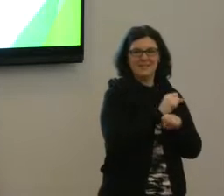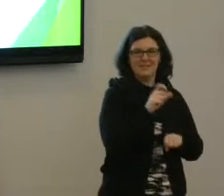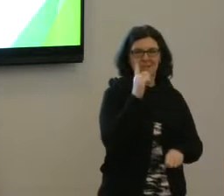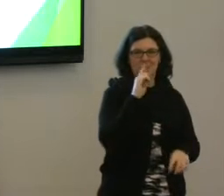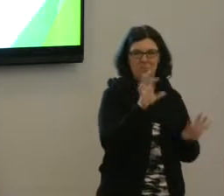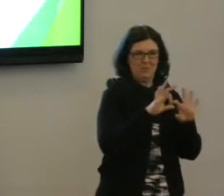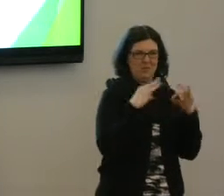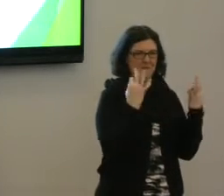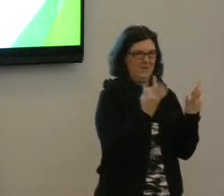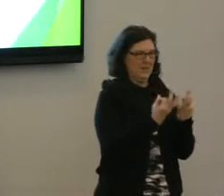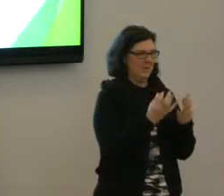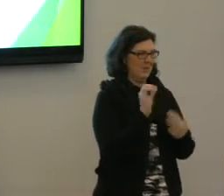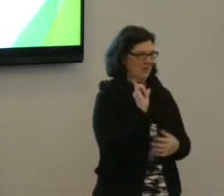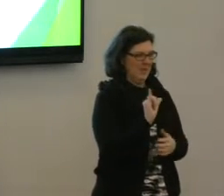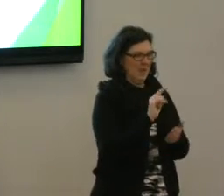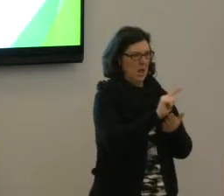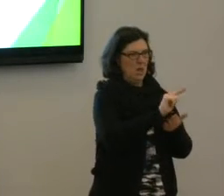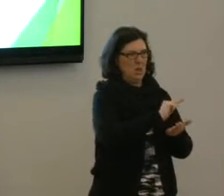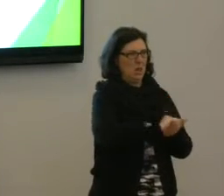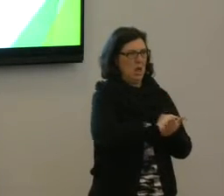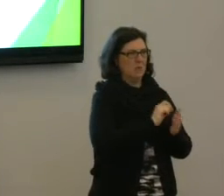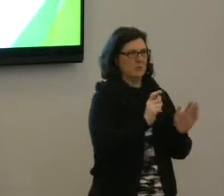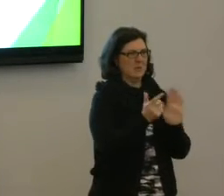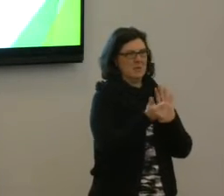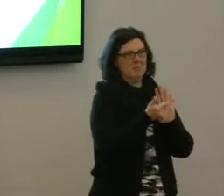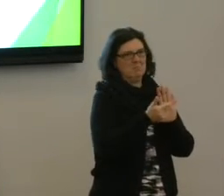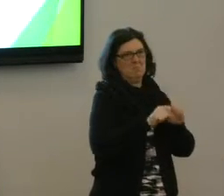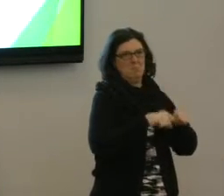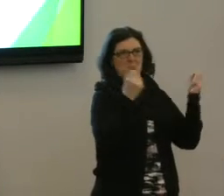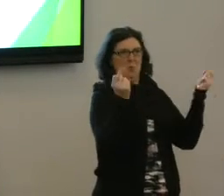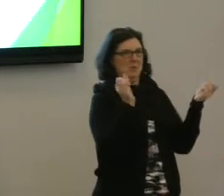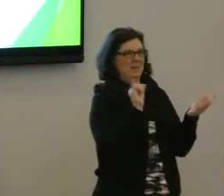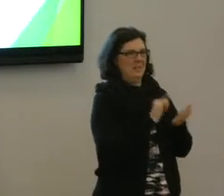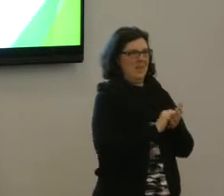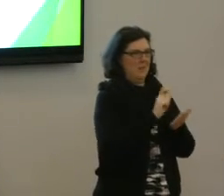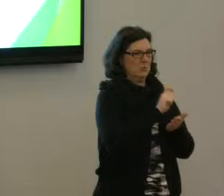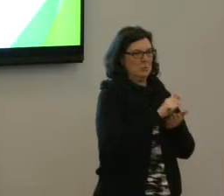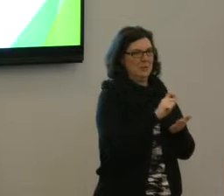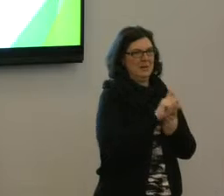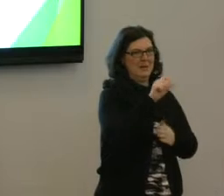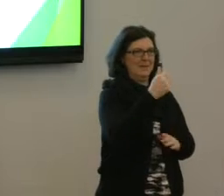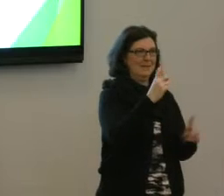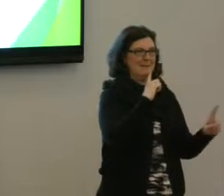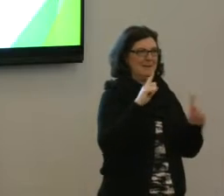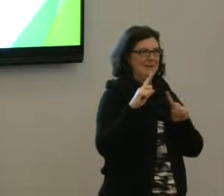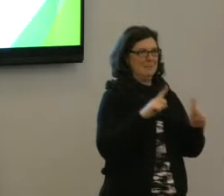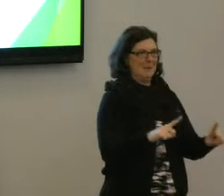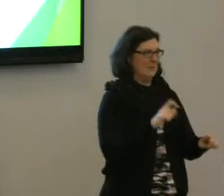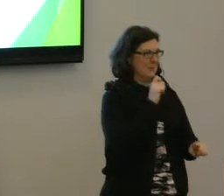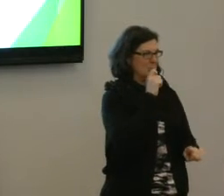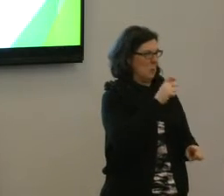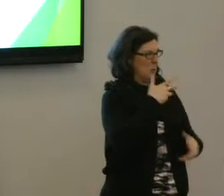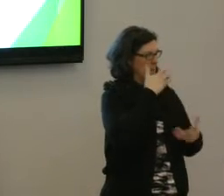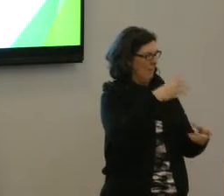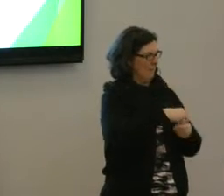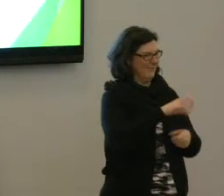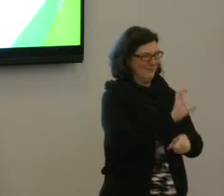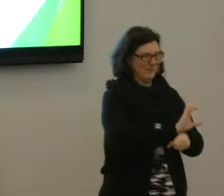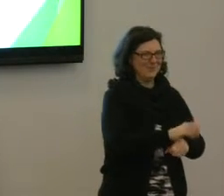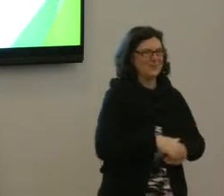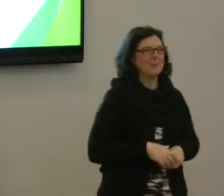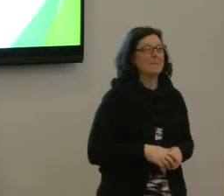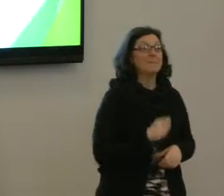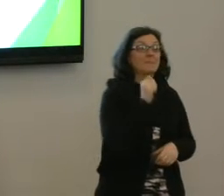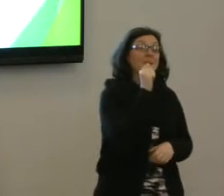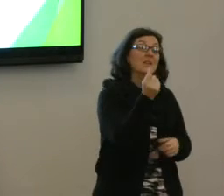was some law was being broken that you didn't know about that was written in the Ten Commandments. It's not a safe